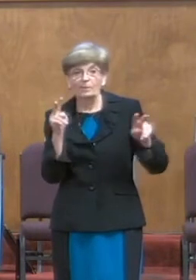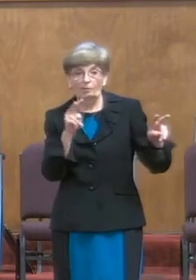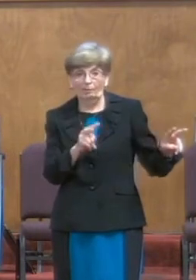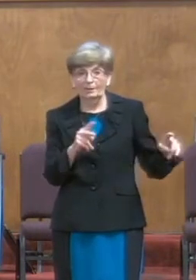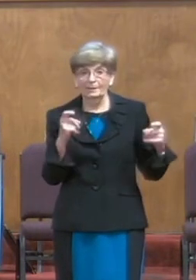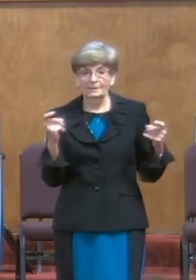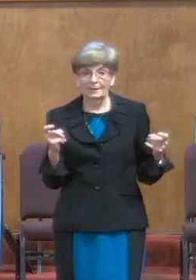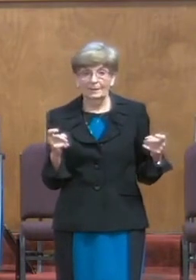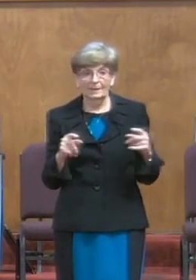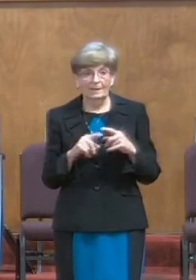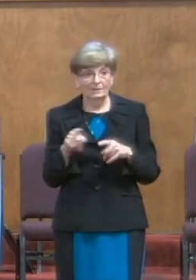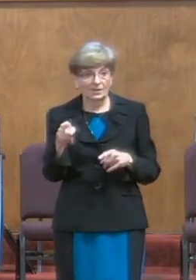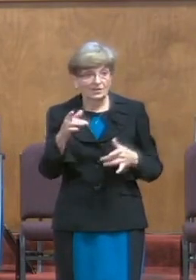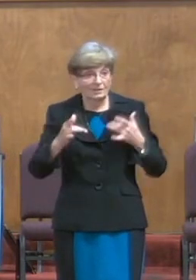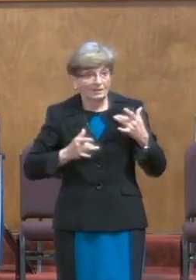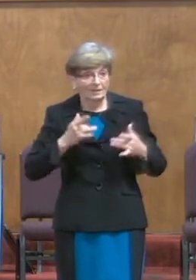world?